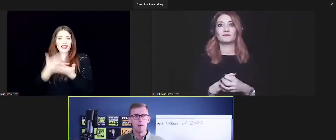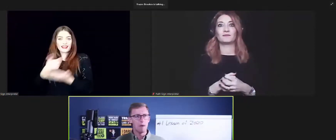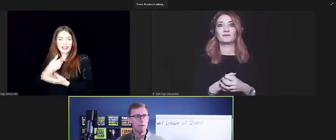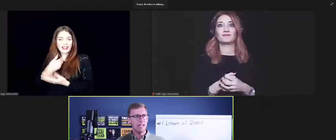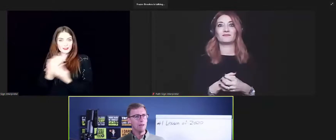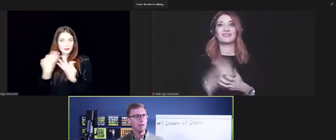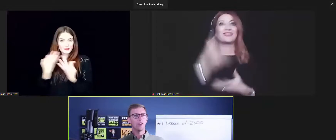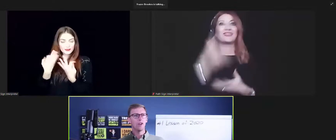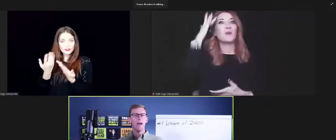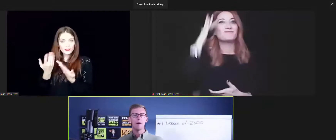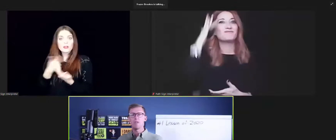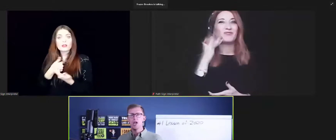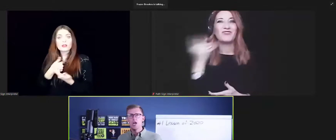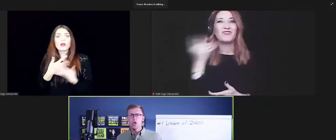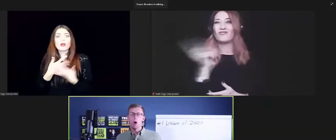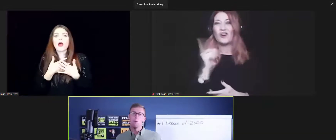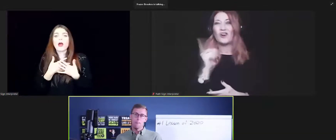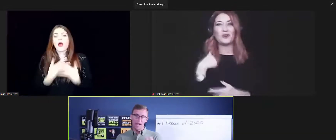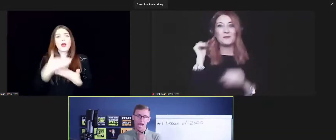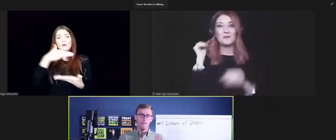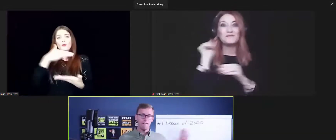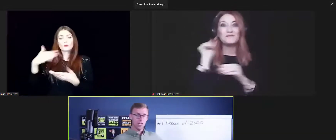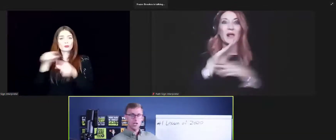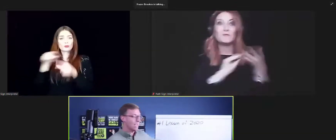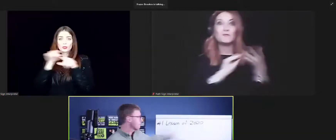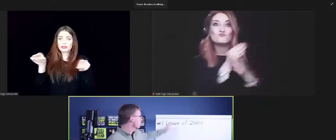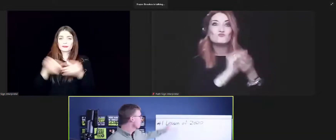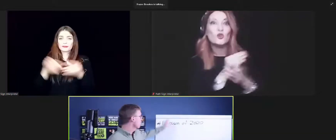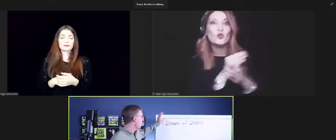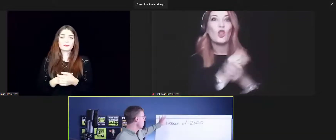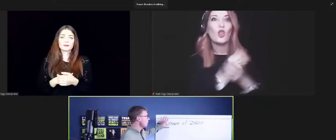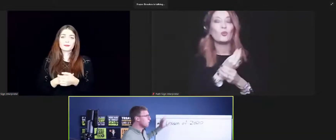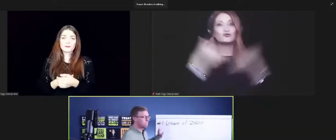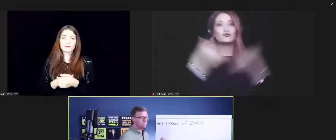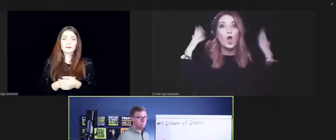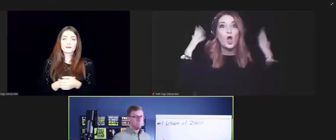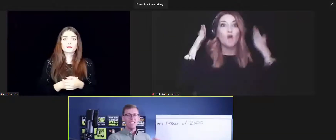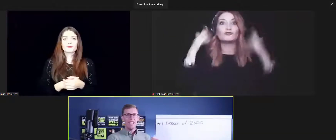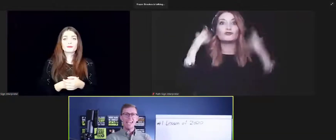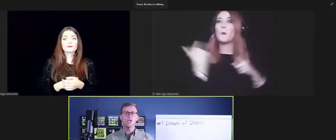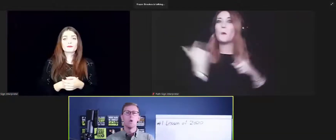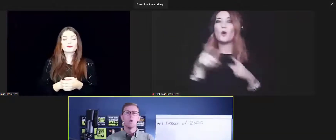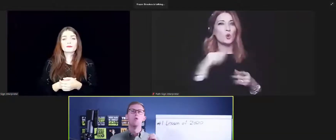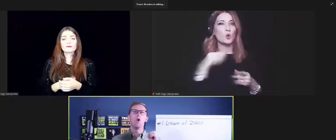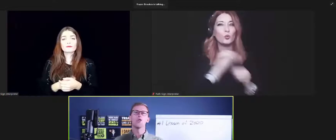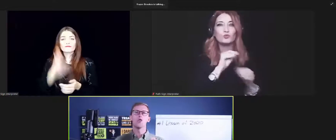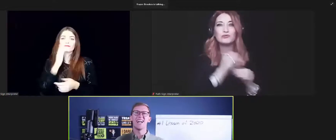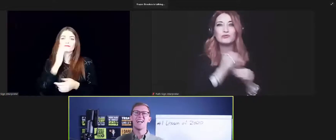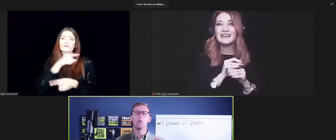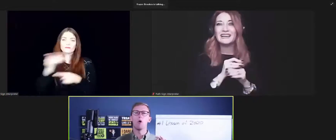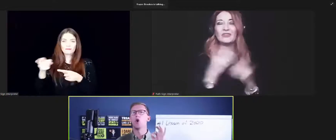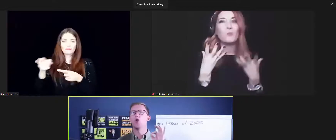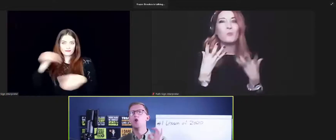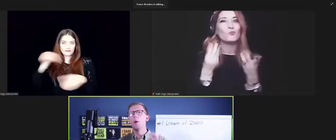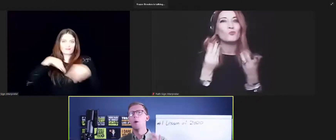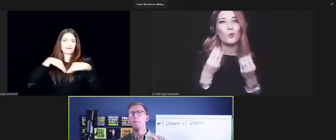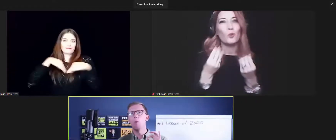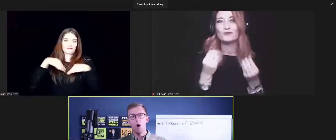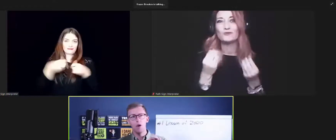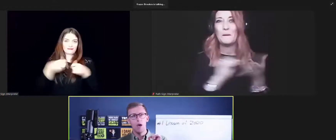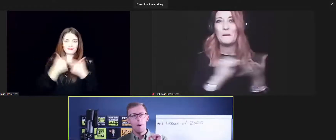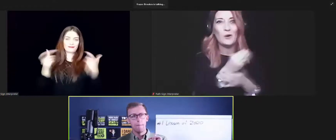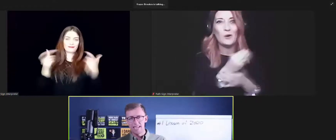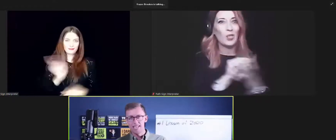maybe a little bit longer than that. So again, first thing I want you to do is understand what your number